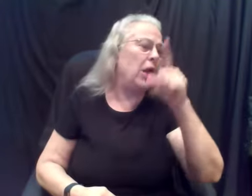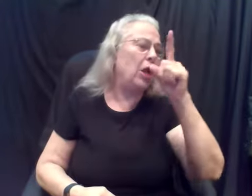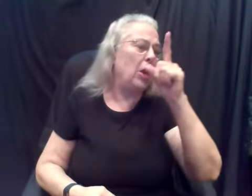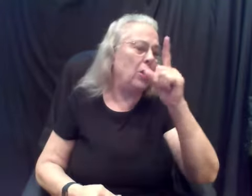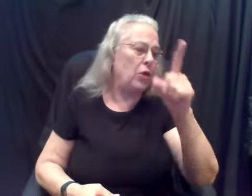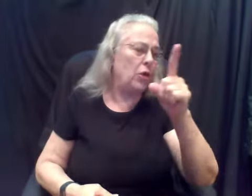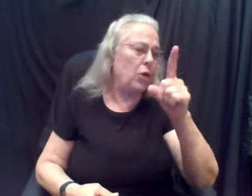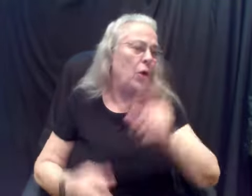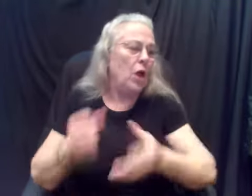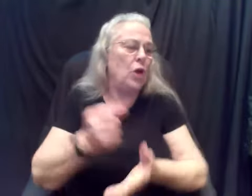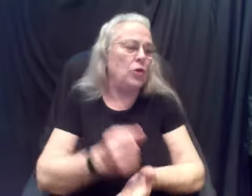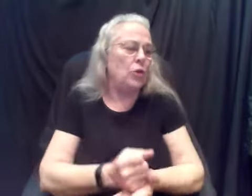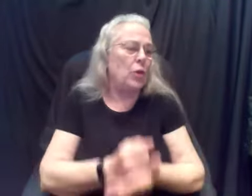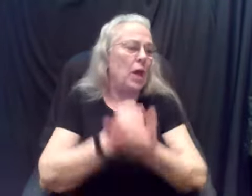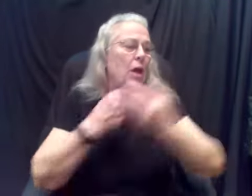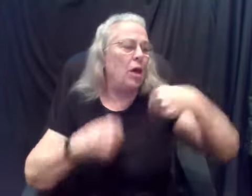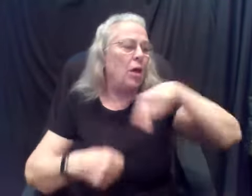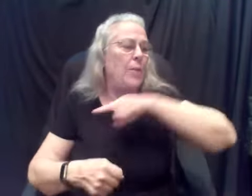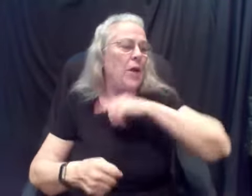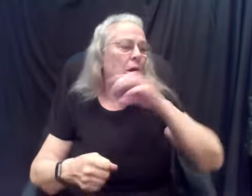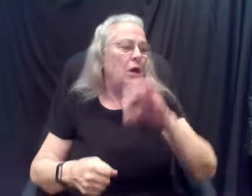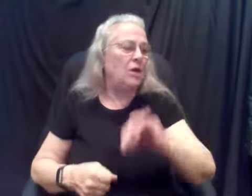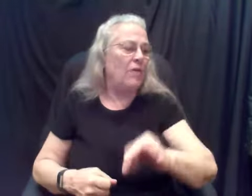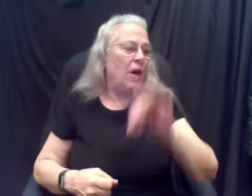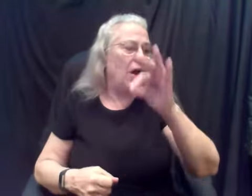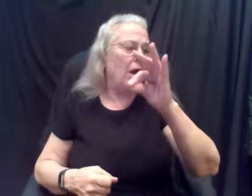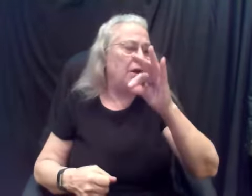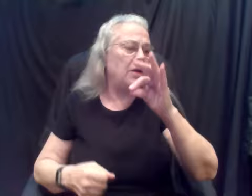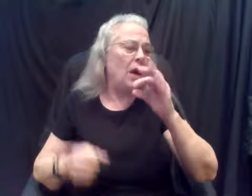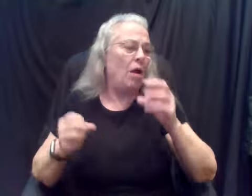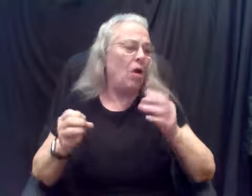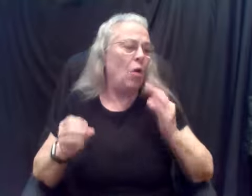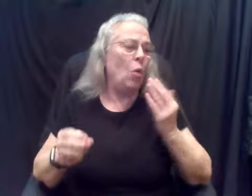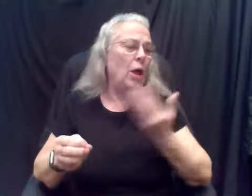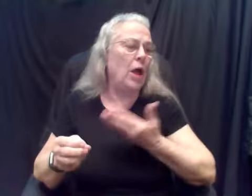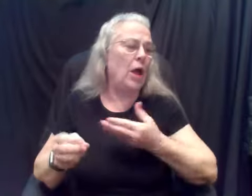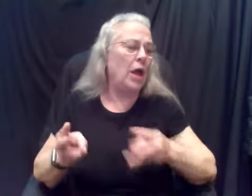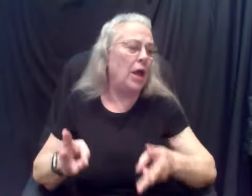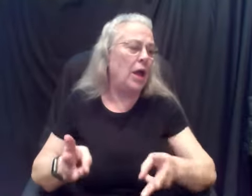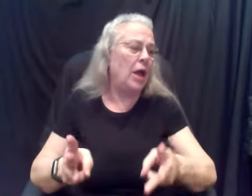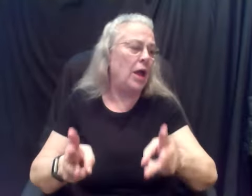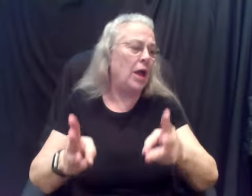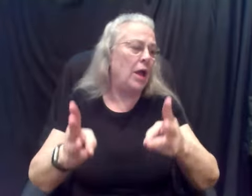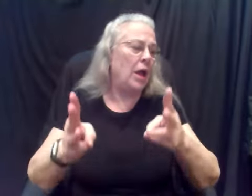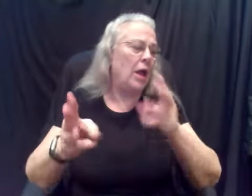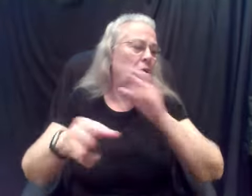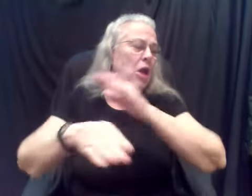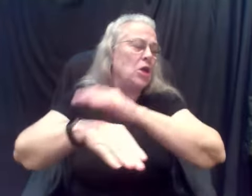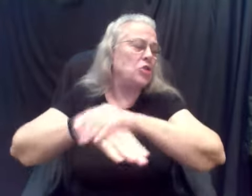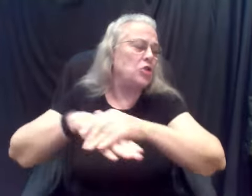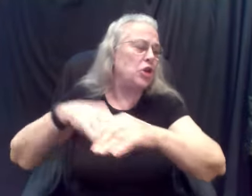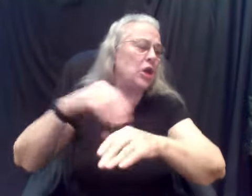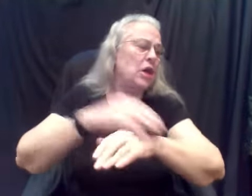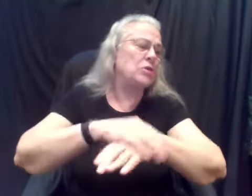need you to help us find our way.